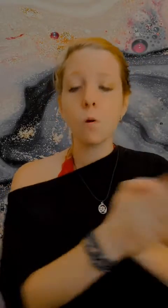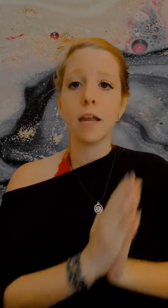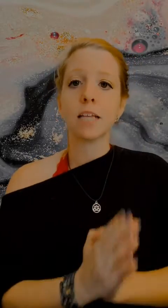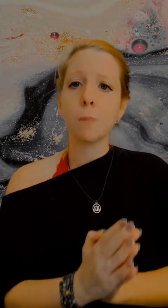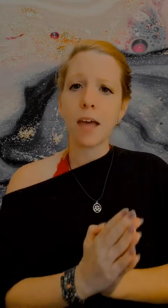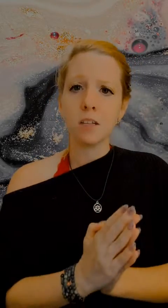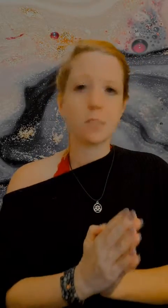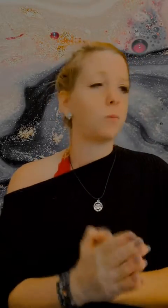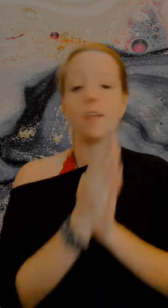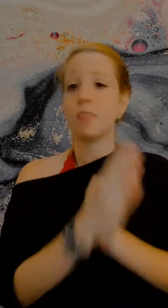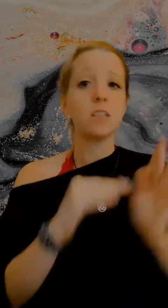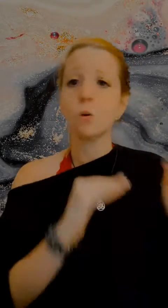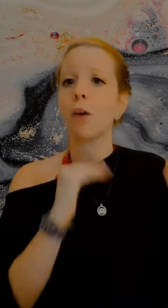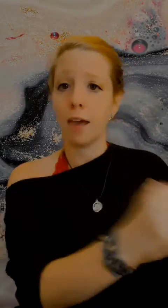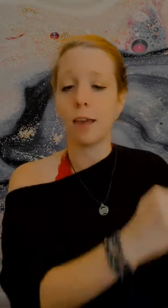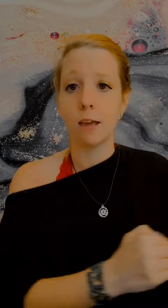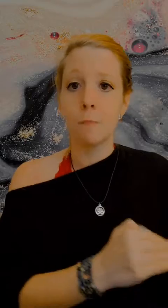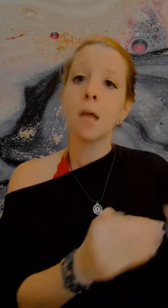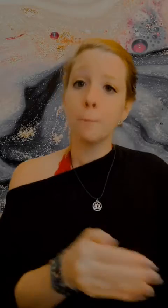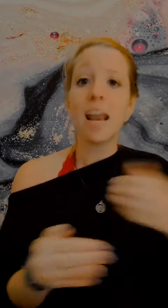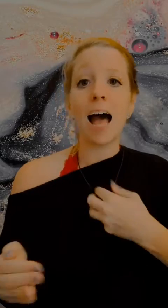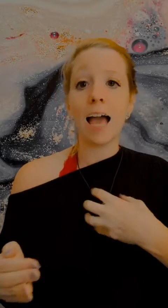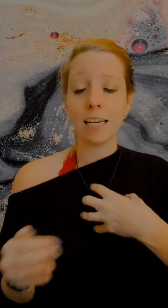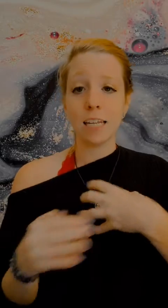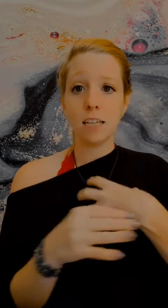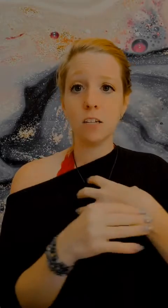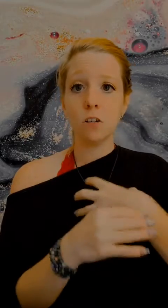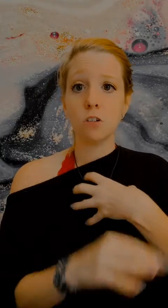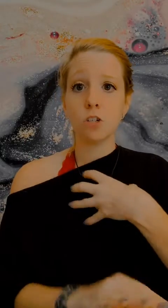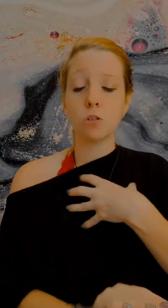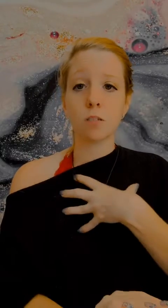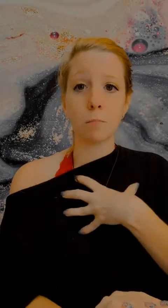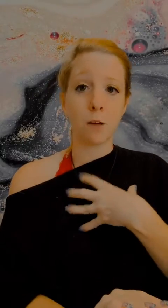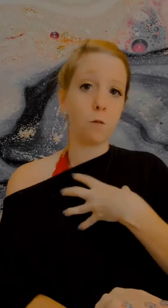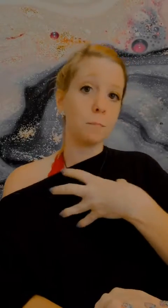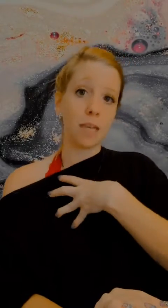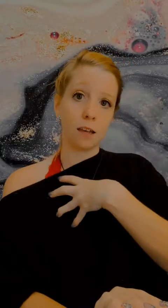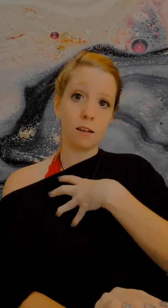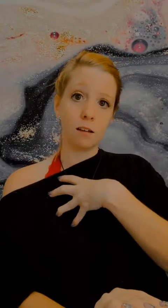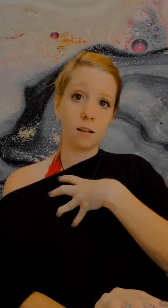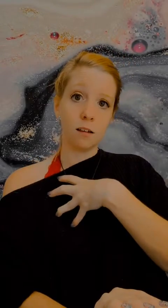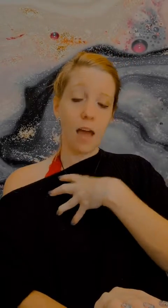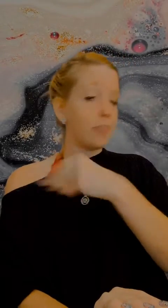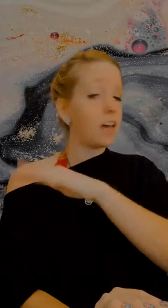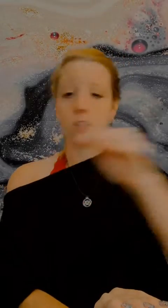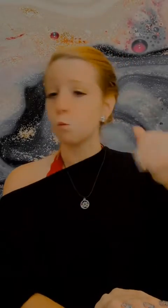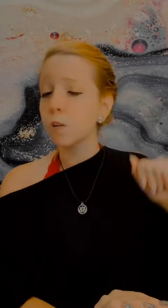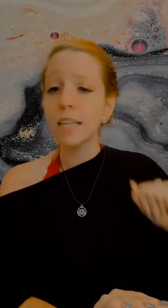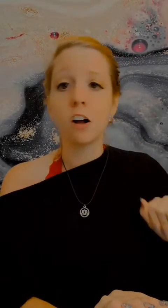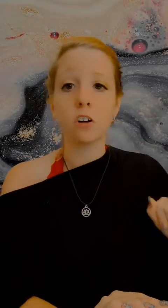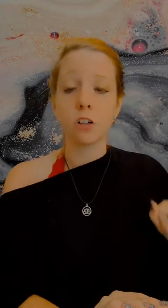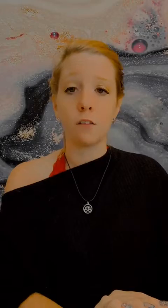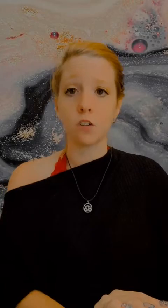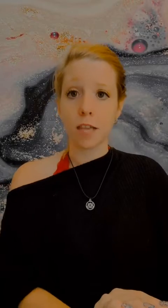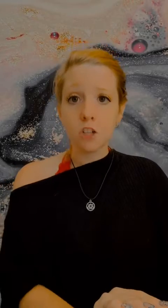want to expand in this way, and that's okay. But I need to do something for me. And that is a really hard conversation